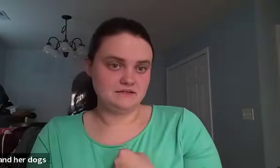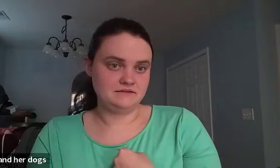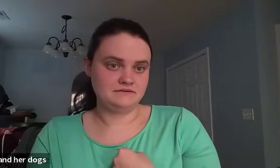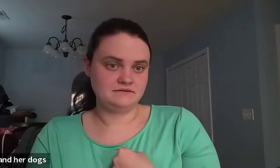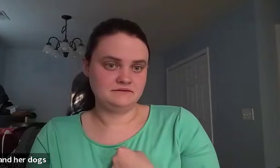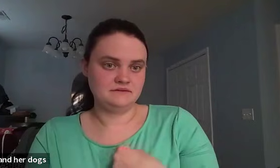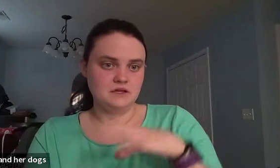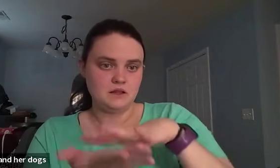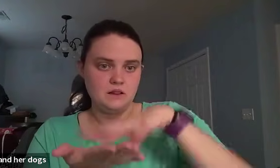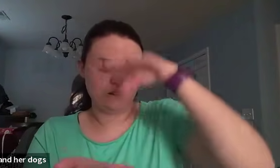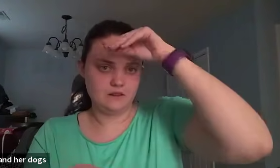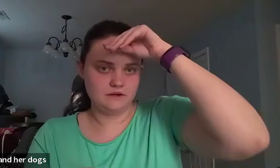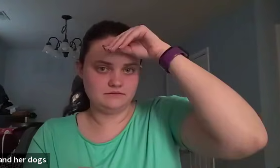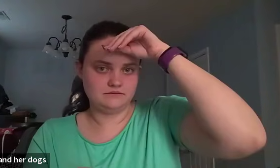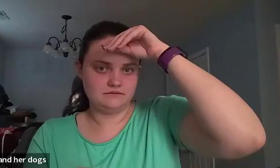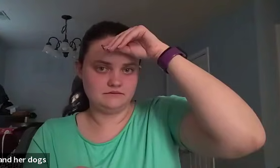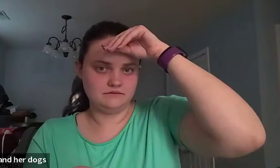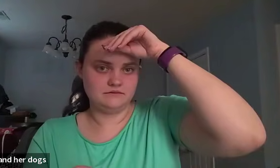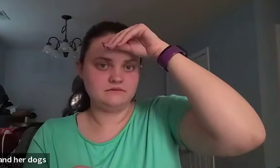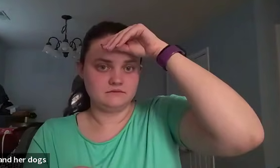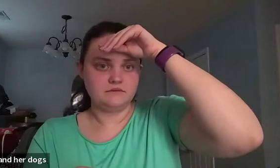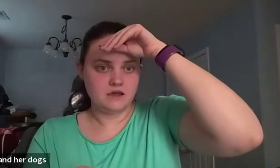me, learn. Okay.